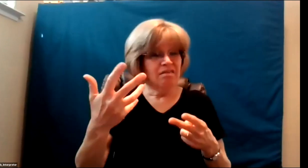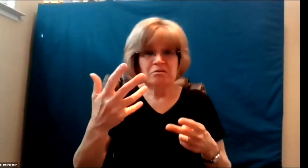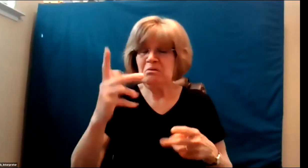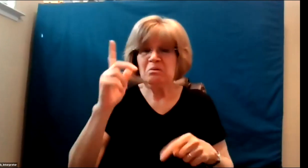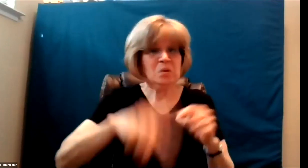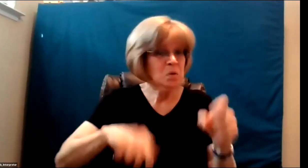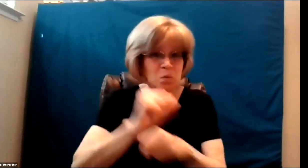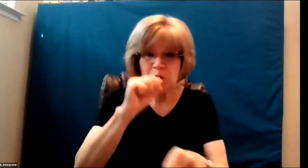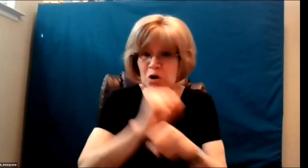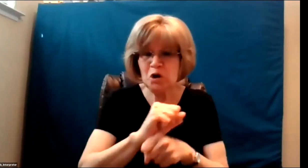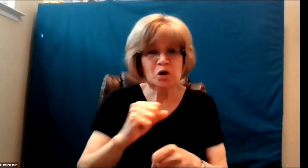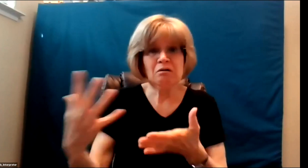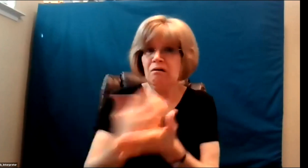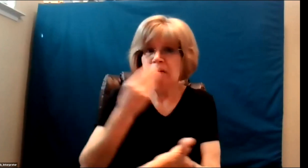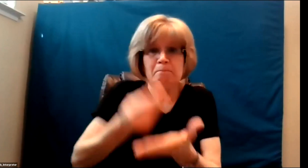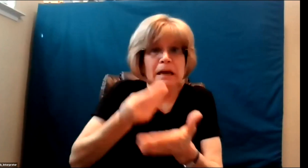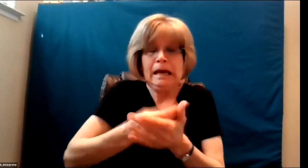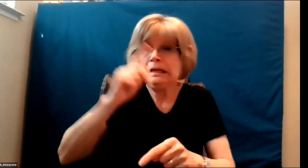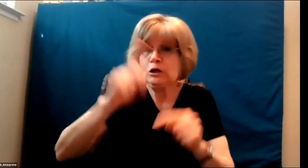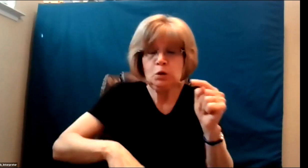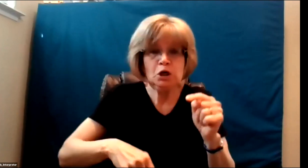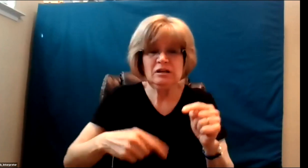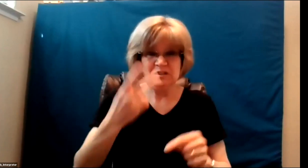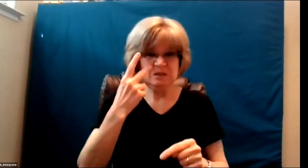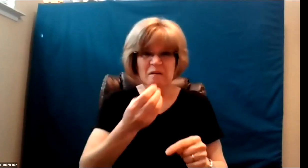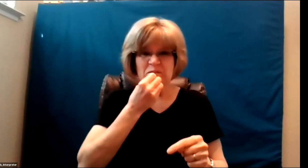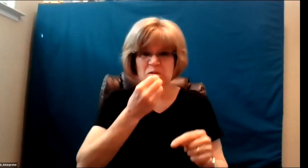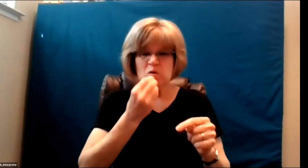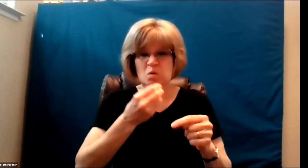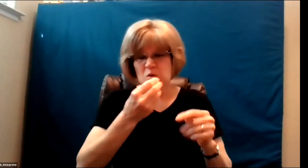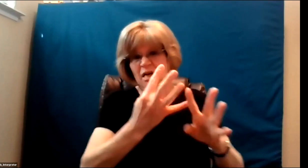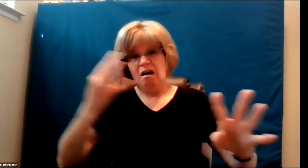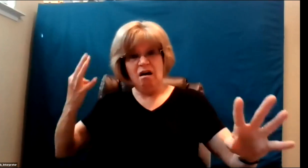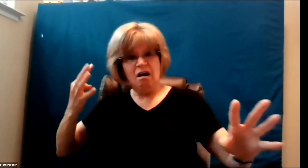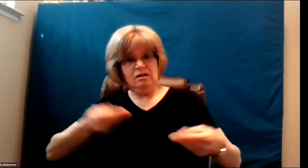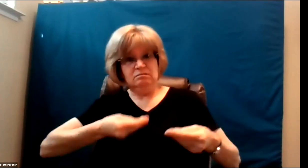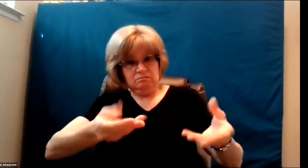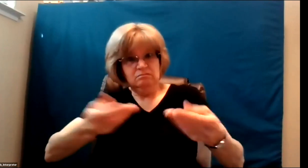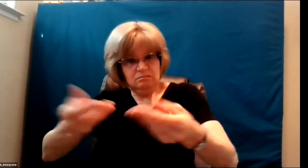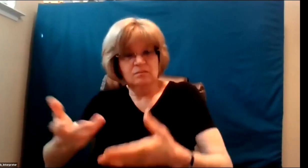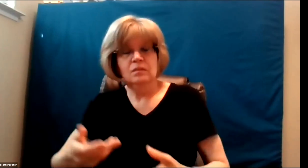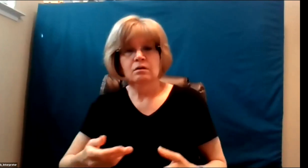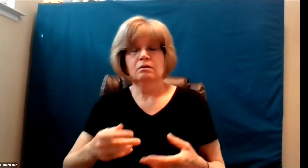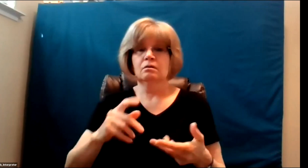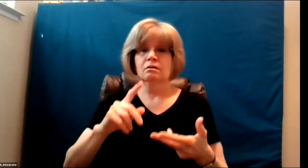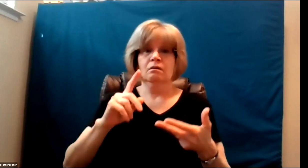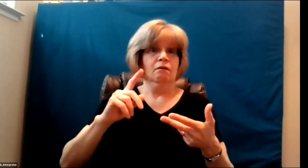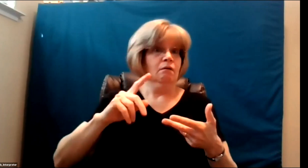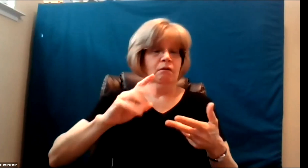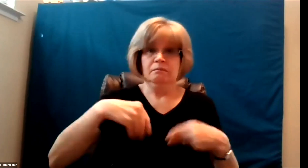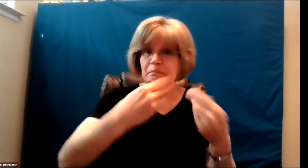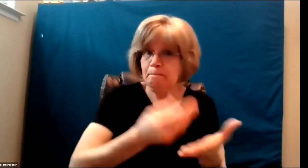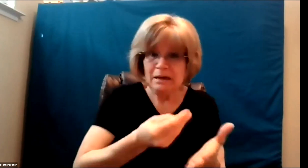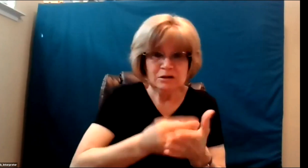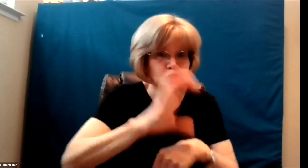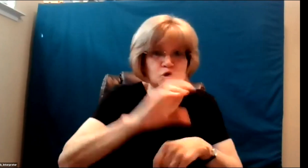for their families, as we saw those massive miles-long food lines. They couldn't make their church offerings as they